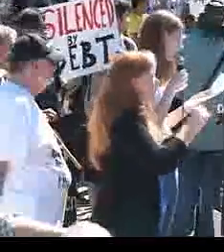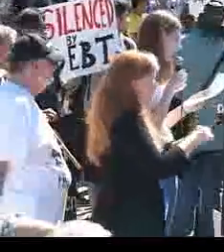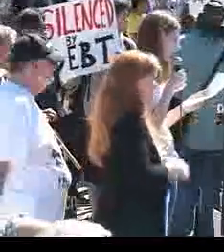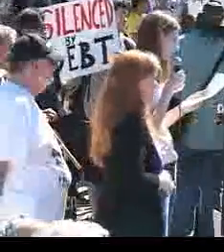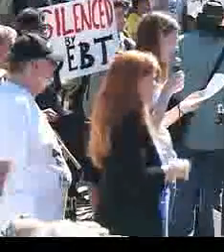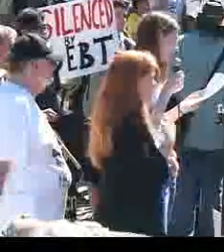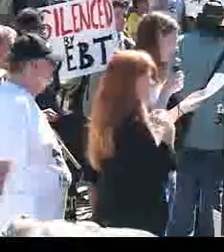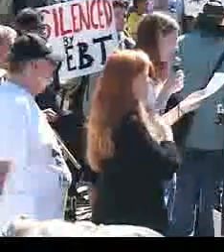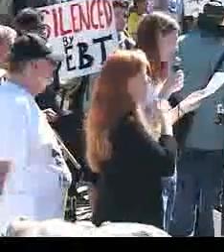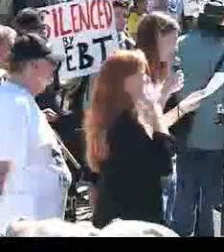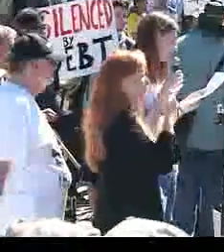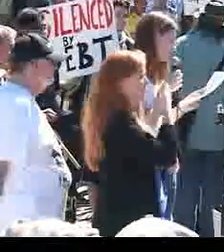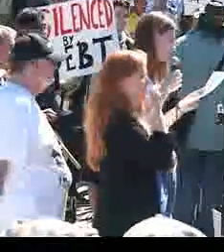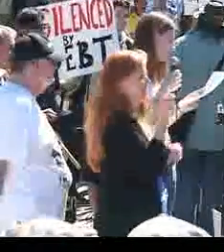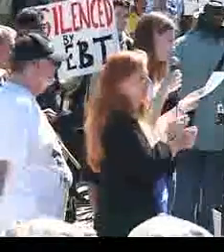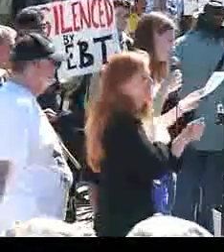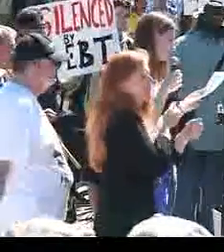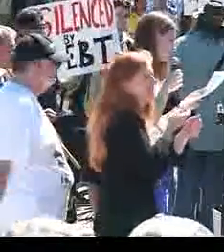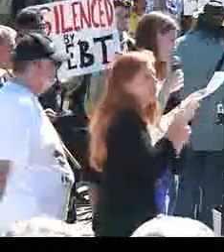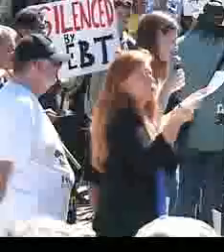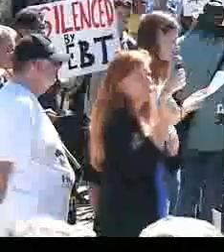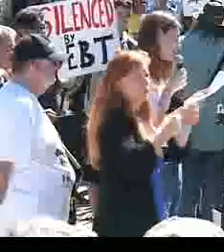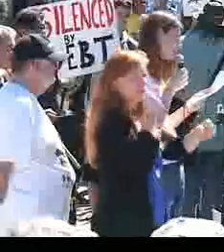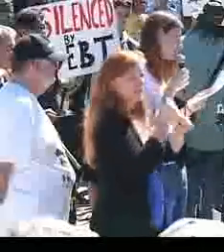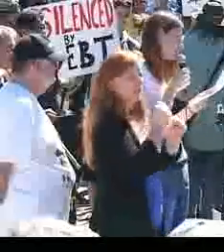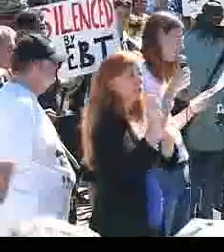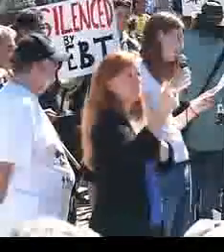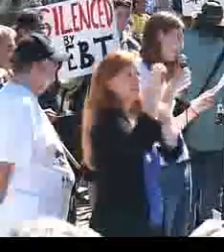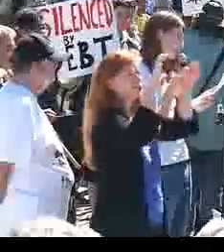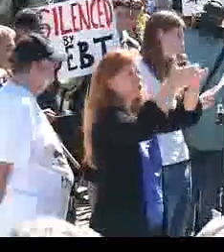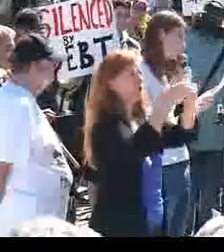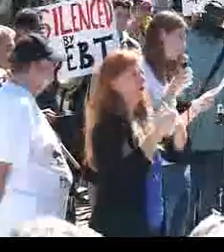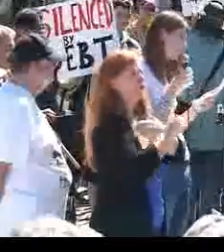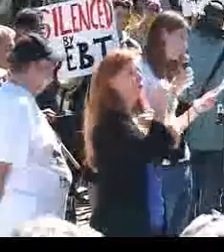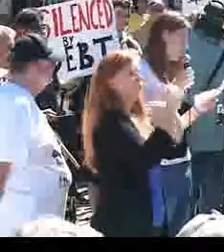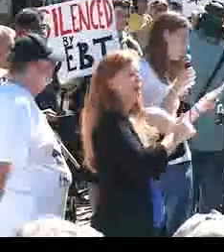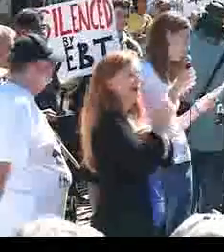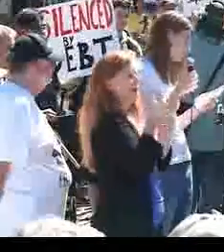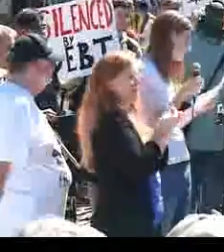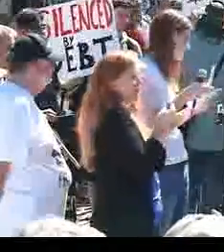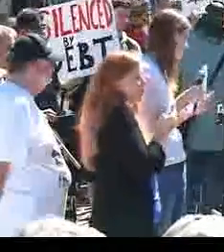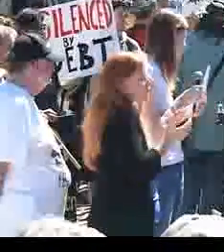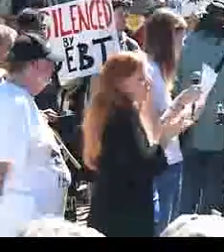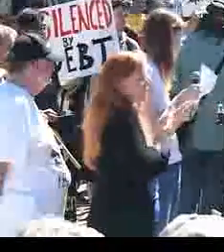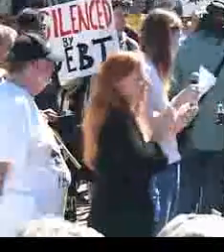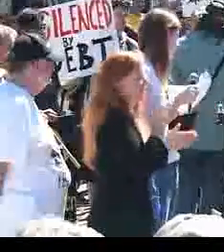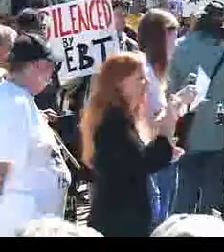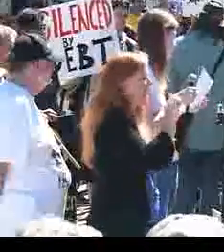We know because every few years administrators threaten the budgets of ethnic studies departments.